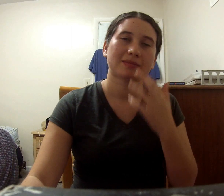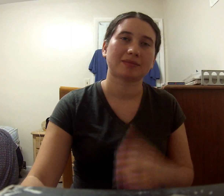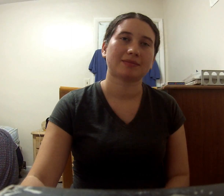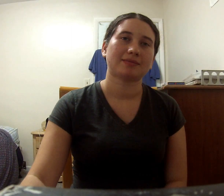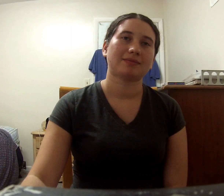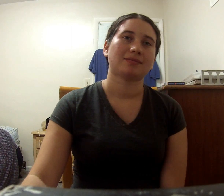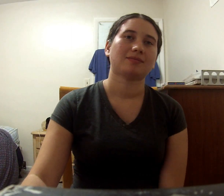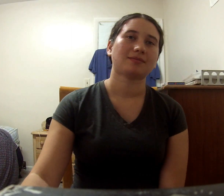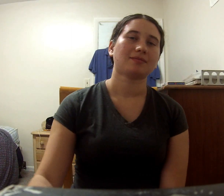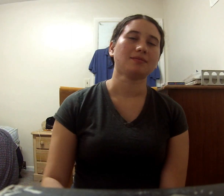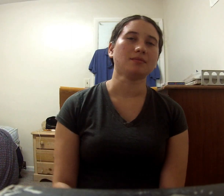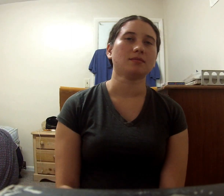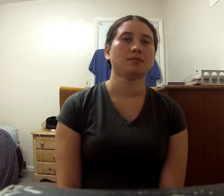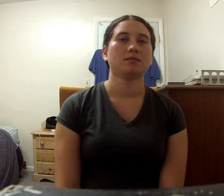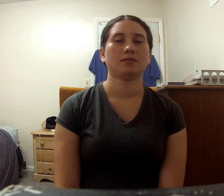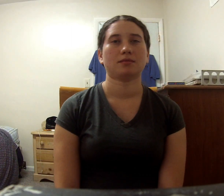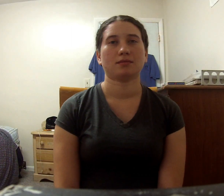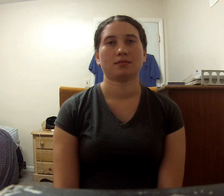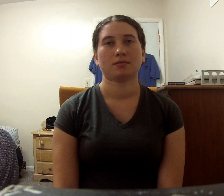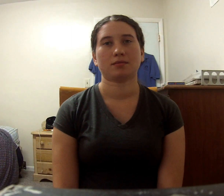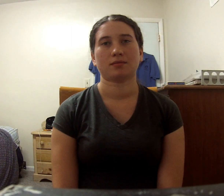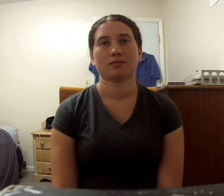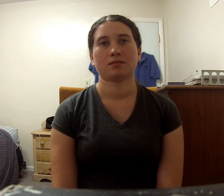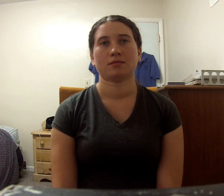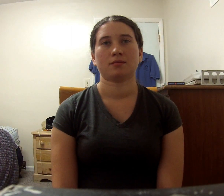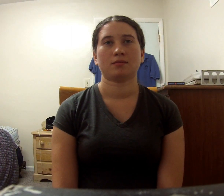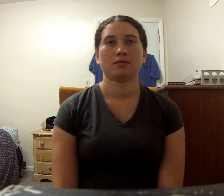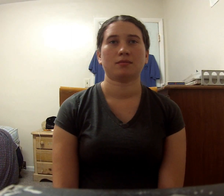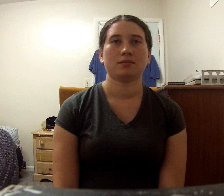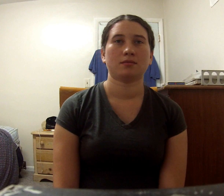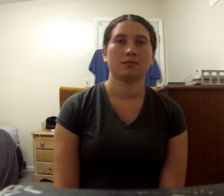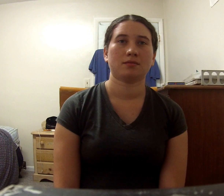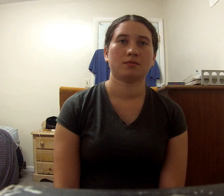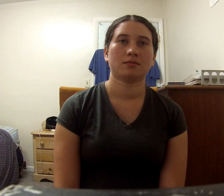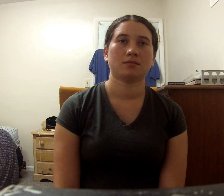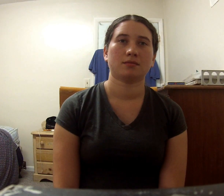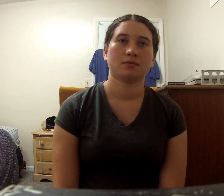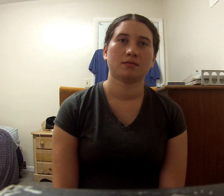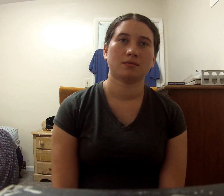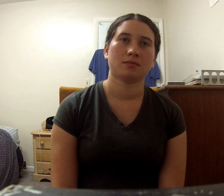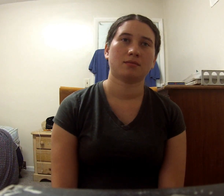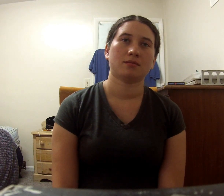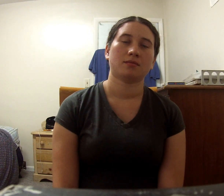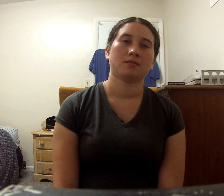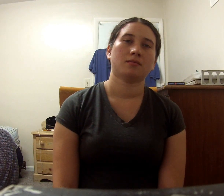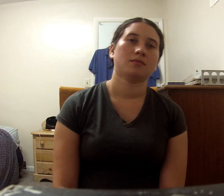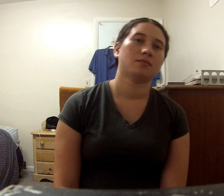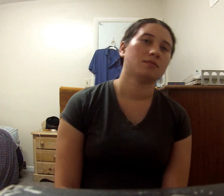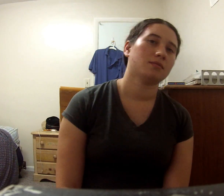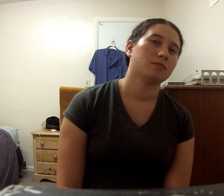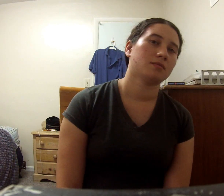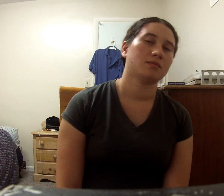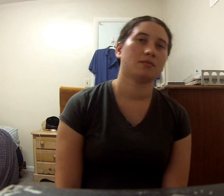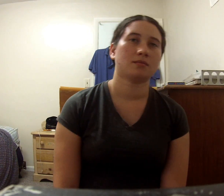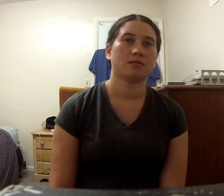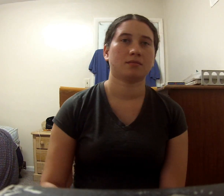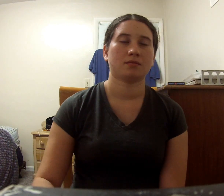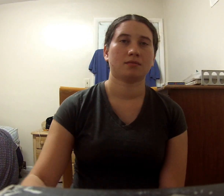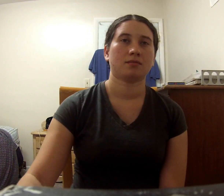By the time I was 18 years old in 2002 and becoming a young woman, shame had solidified itself as my most